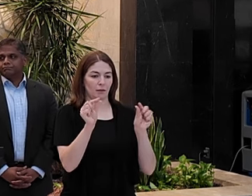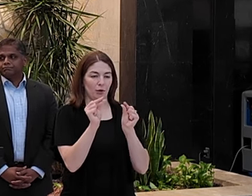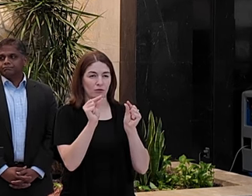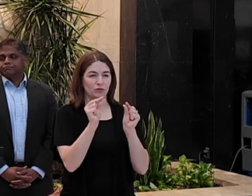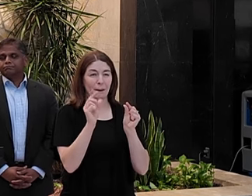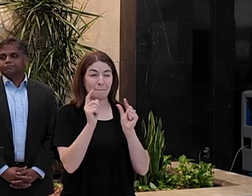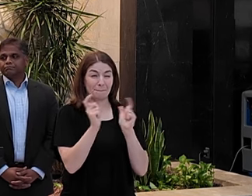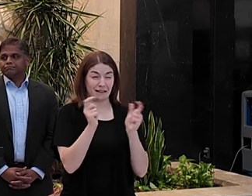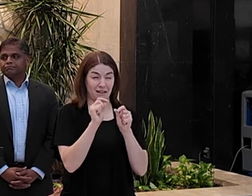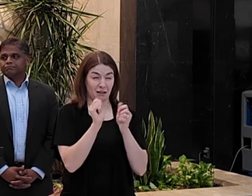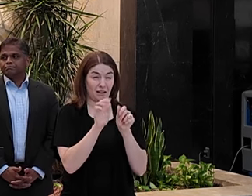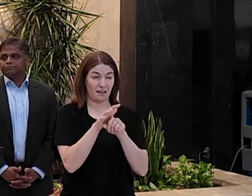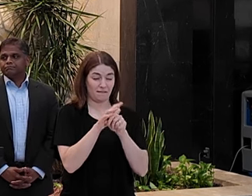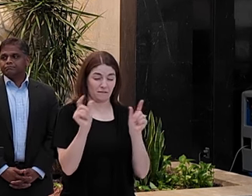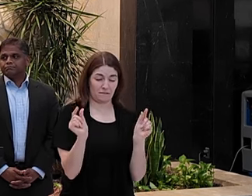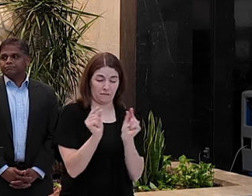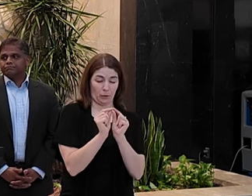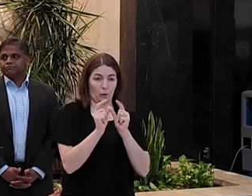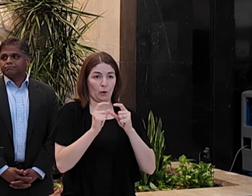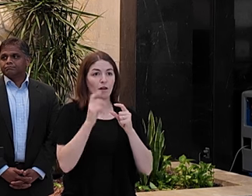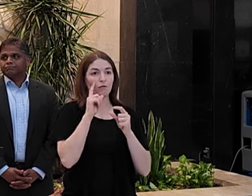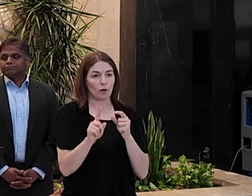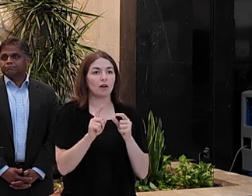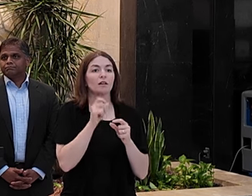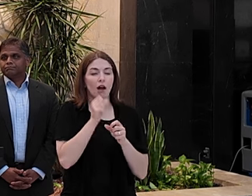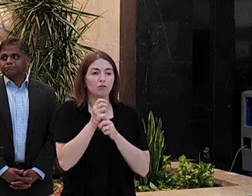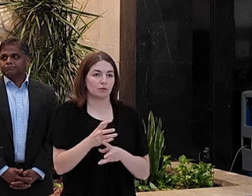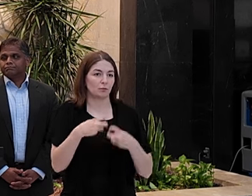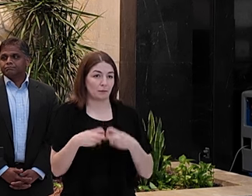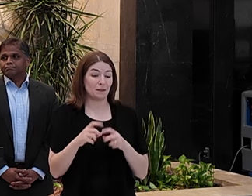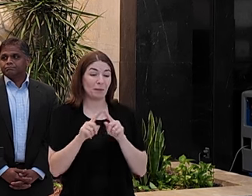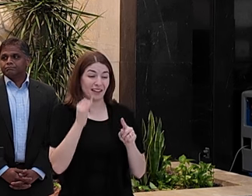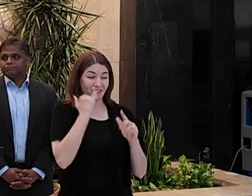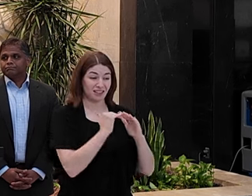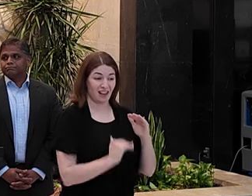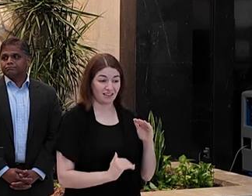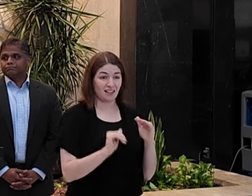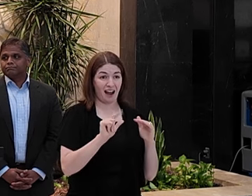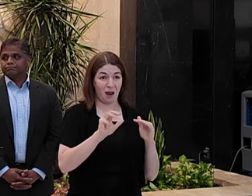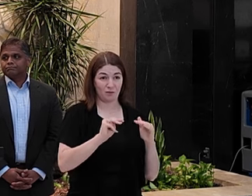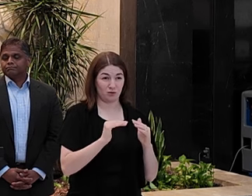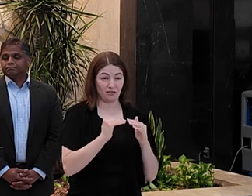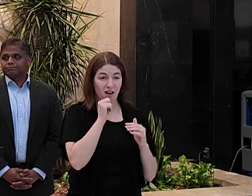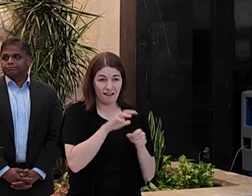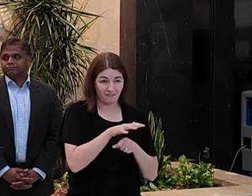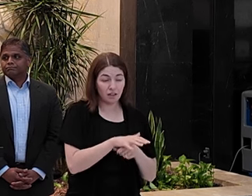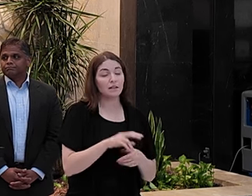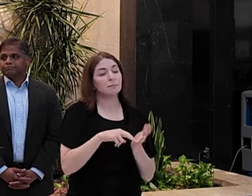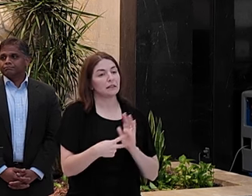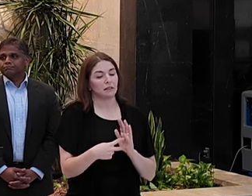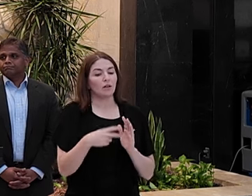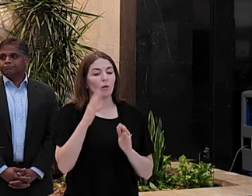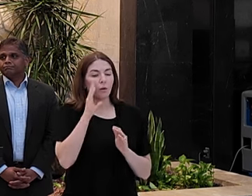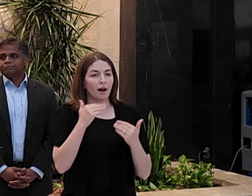large enough so they're causing issues. Also, underdosing alum can also have the reverse effect, which you don't actually get any type of filtration, you still have some